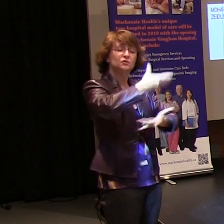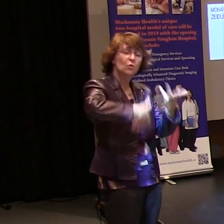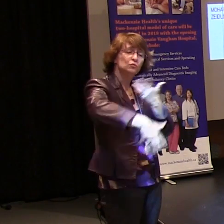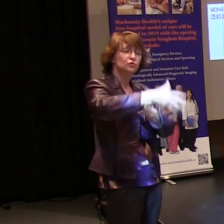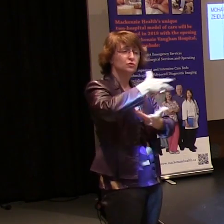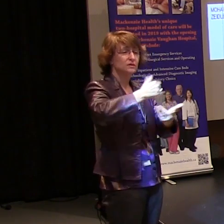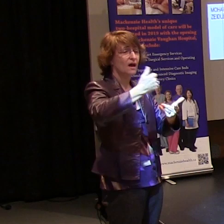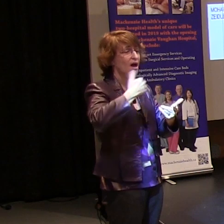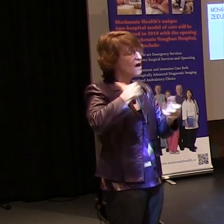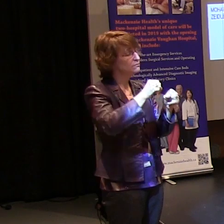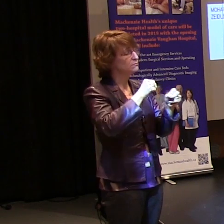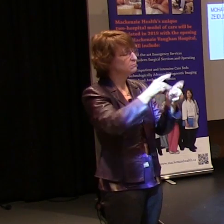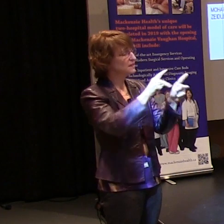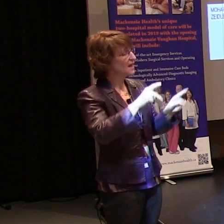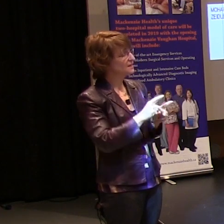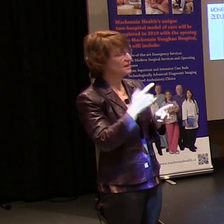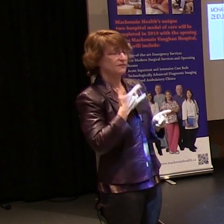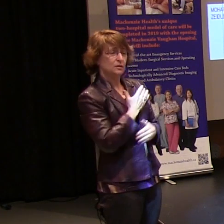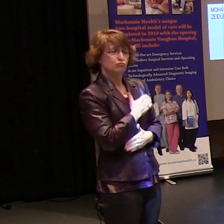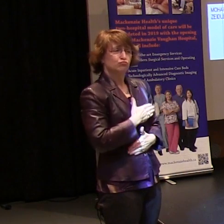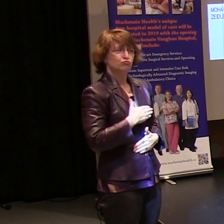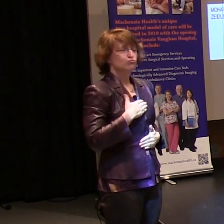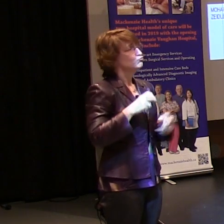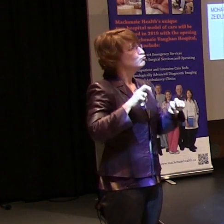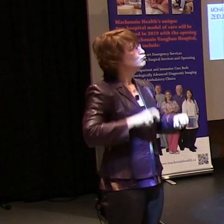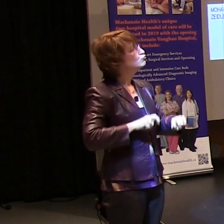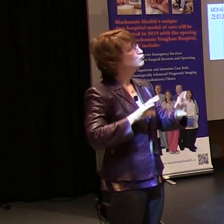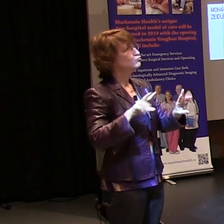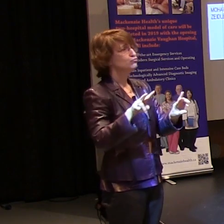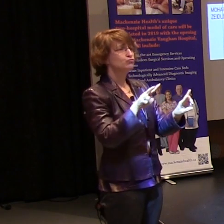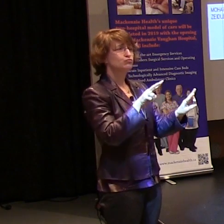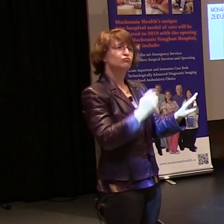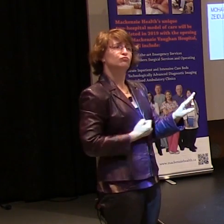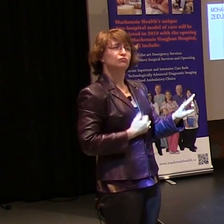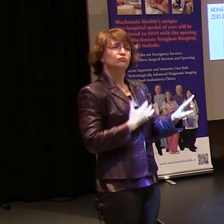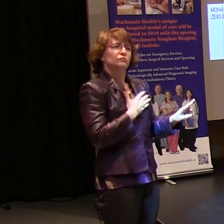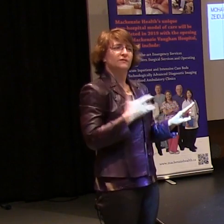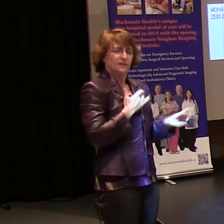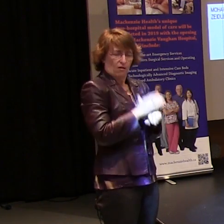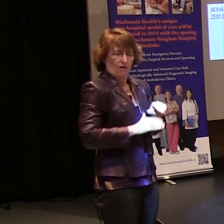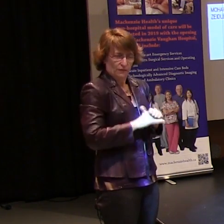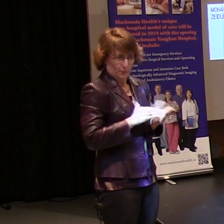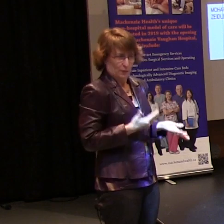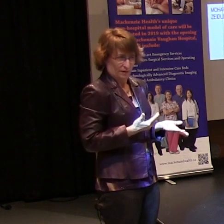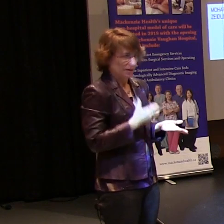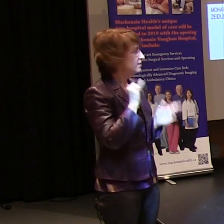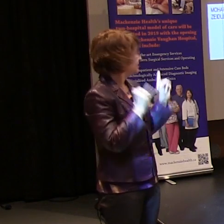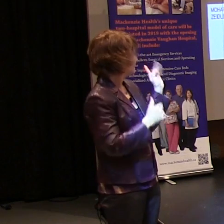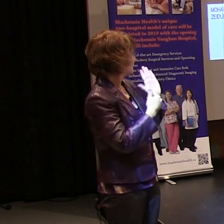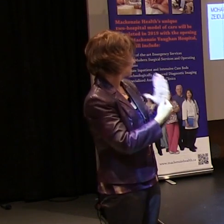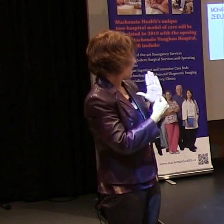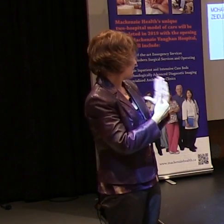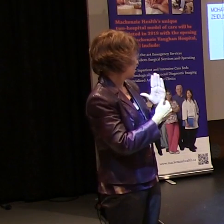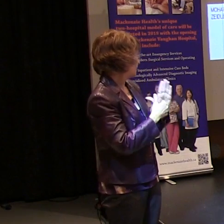that it's pleasant to sit and to feel the space and to feel that you are comfortable. That's an example of our design in Moore